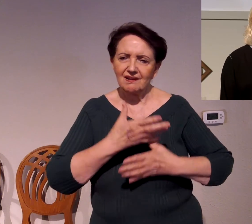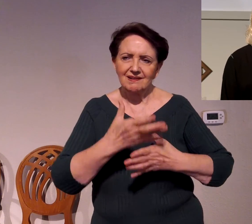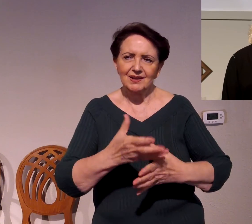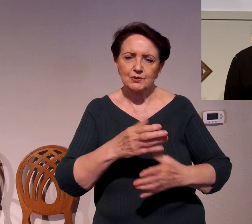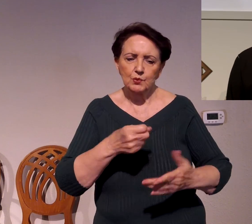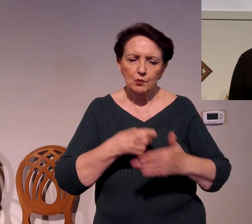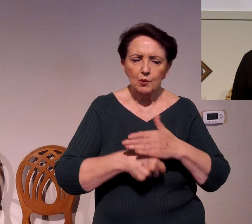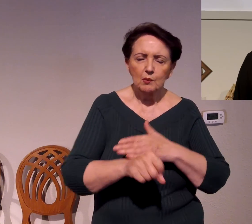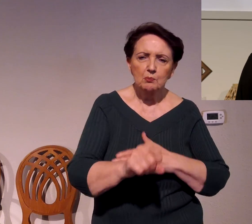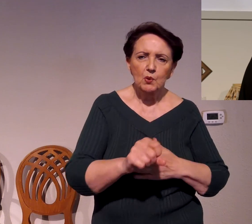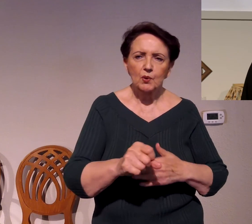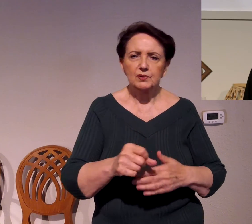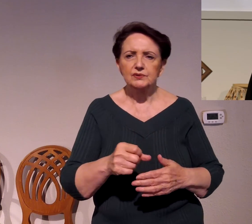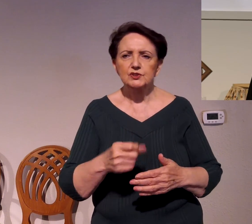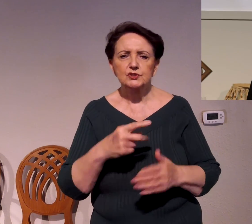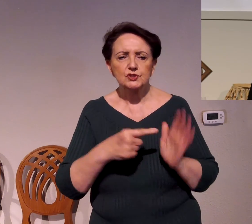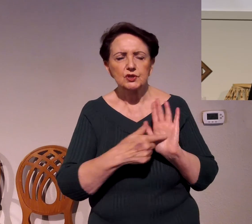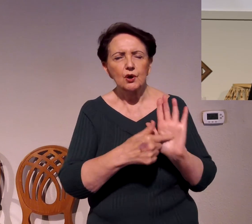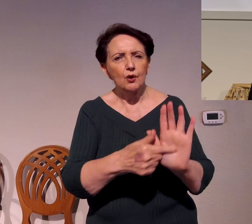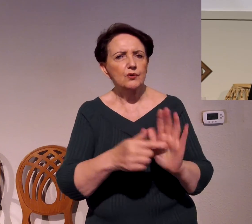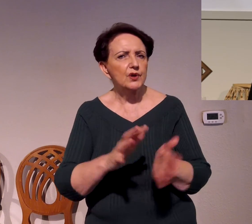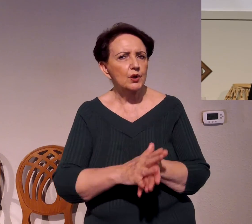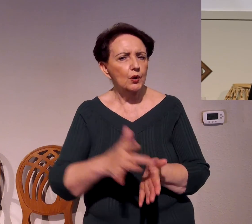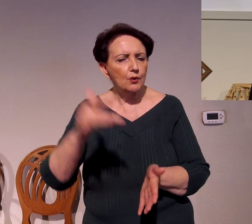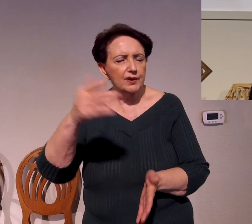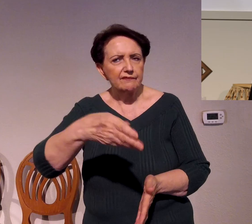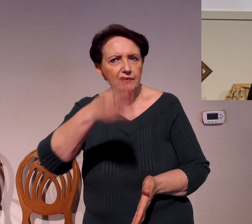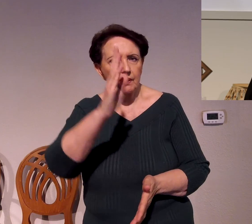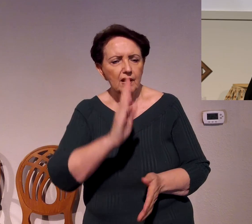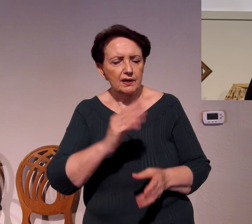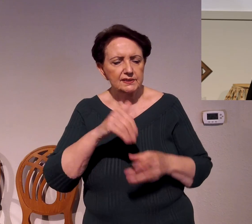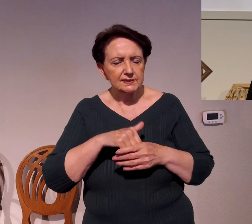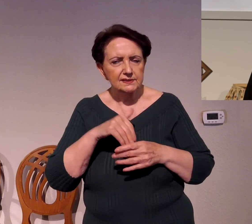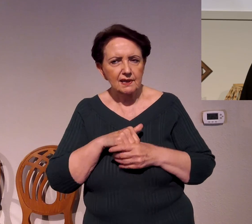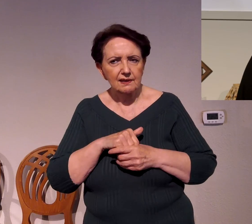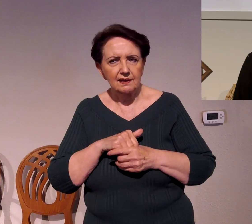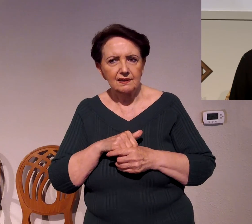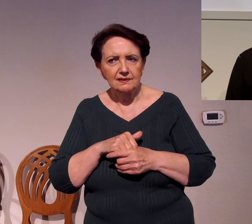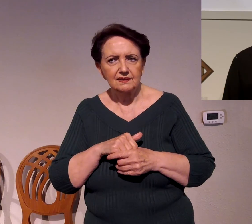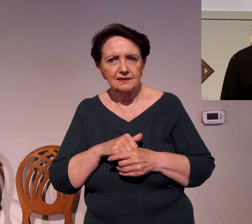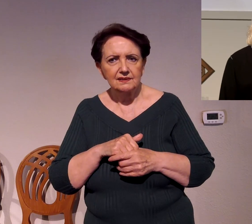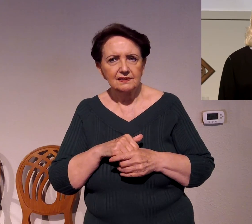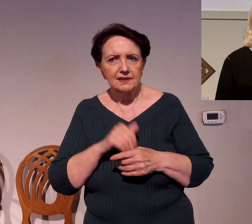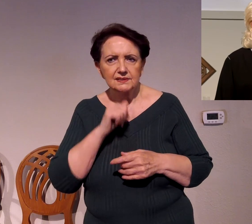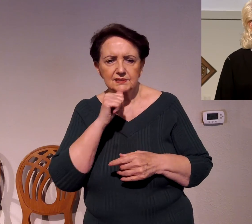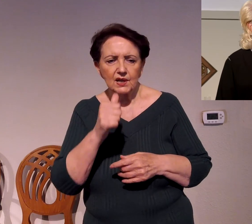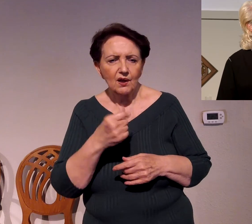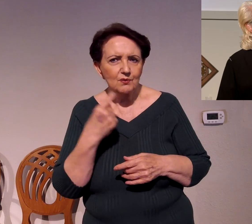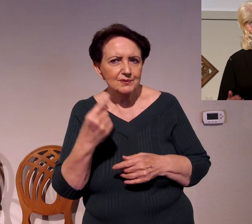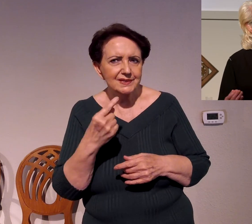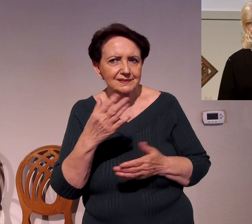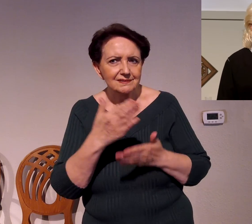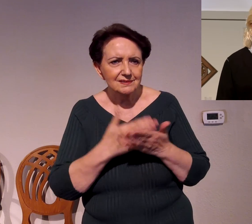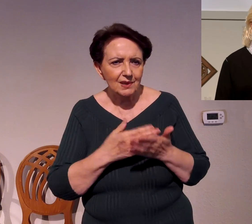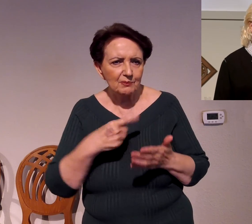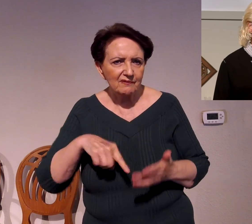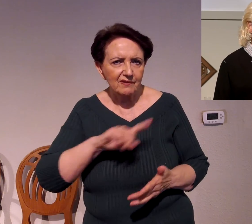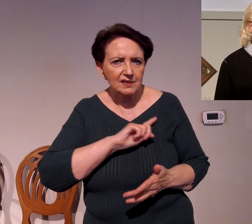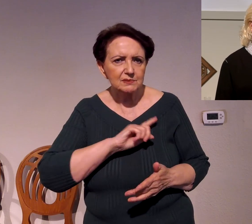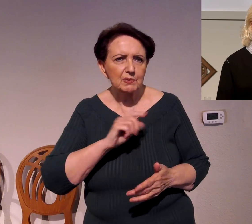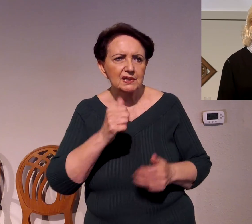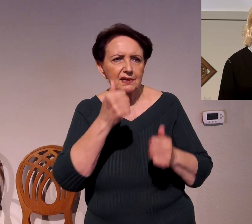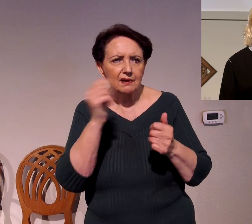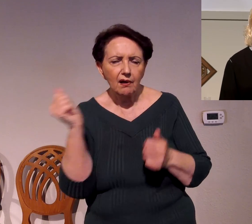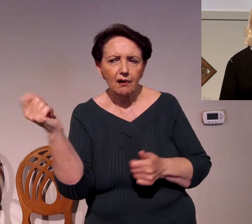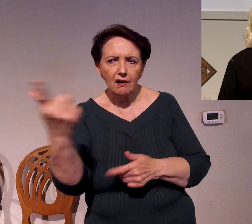make manifest the glory of God that is within us. It's not just in some of us, it is in